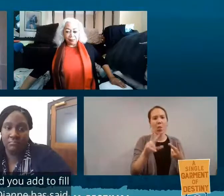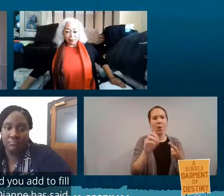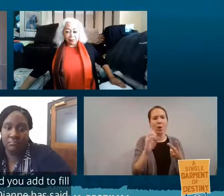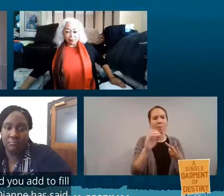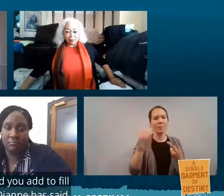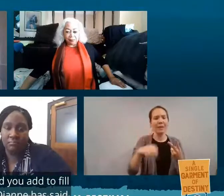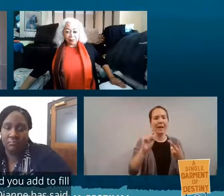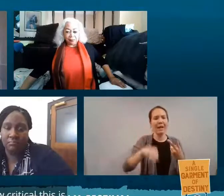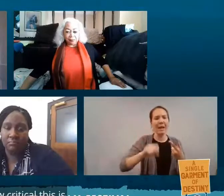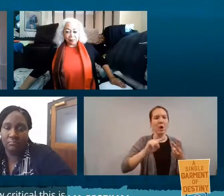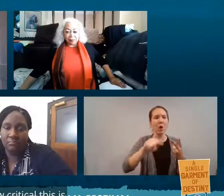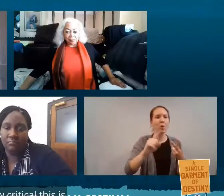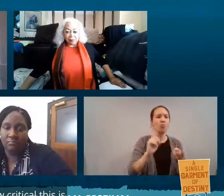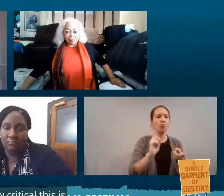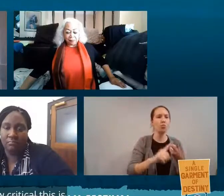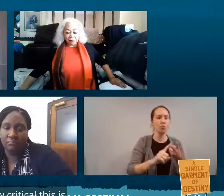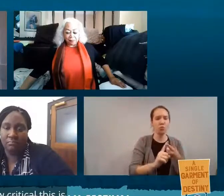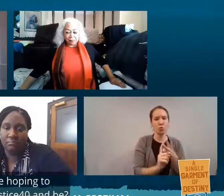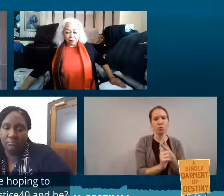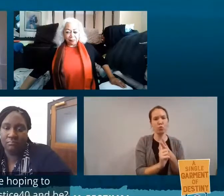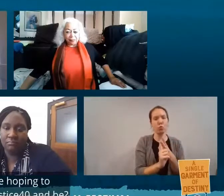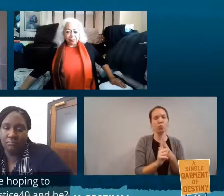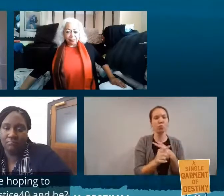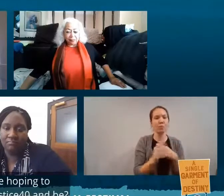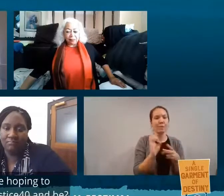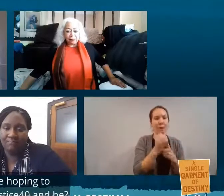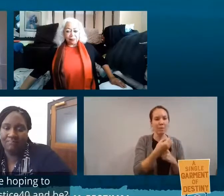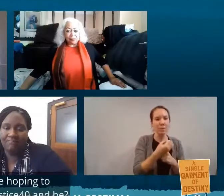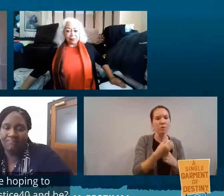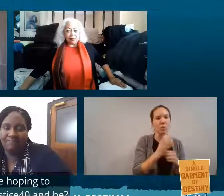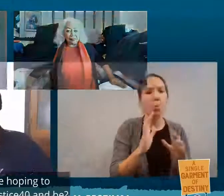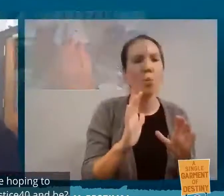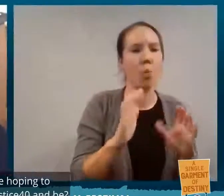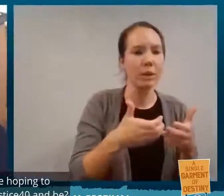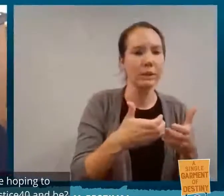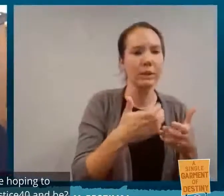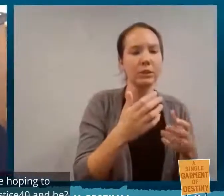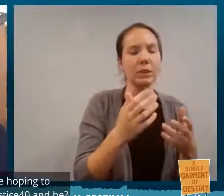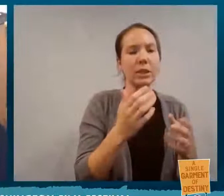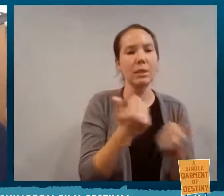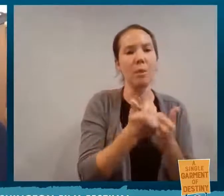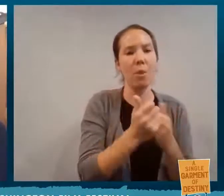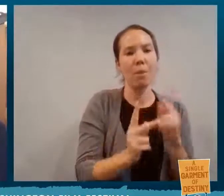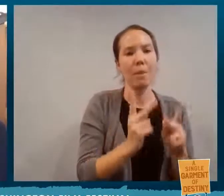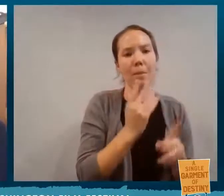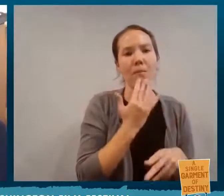fill out what Diane had said about how critical this is if we're hoping to achieve justice for you?